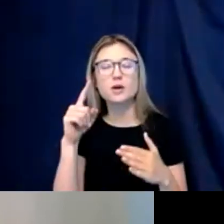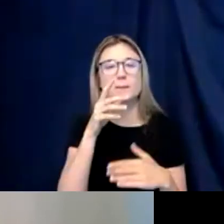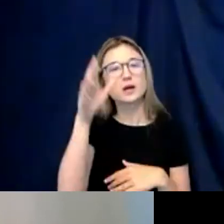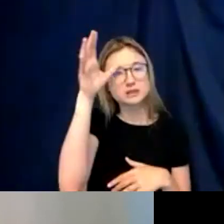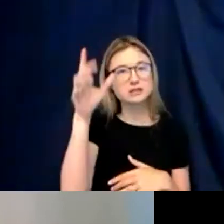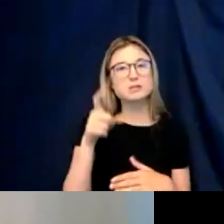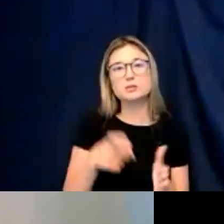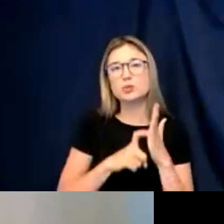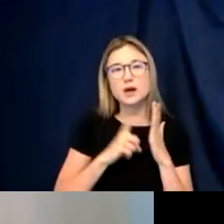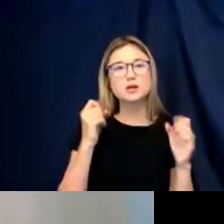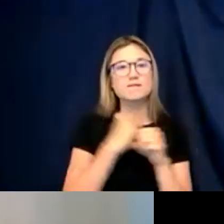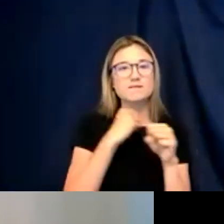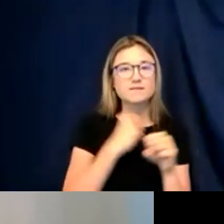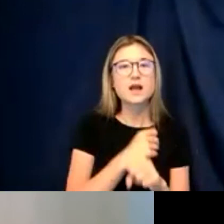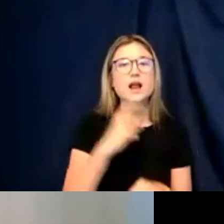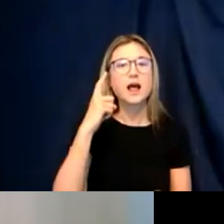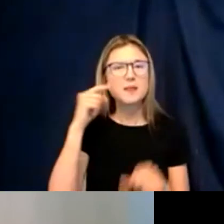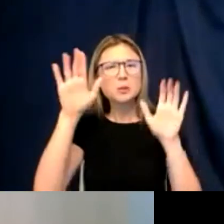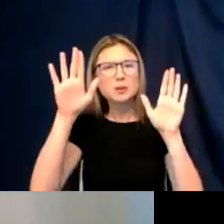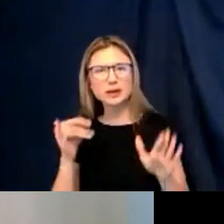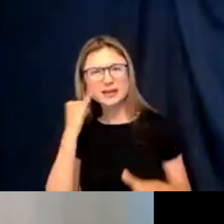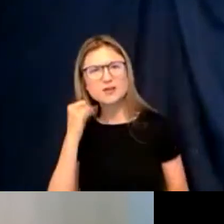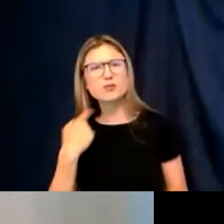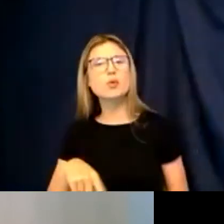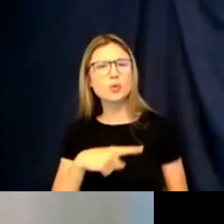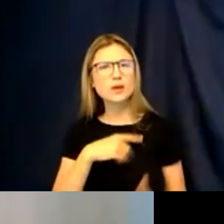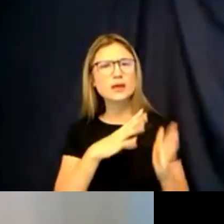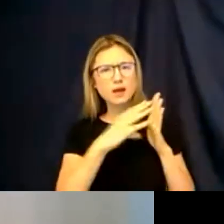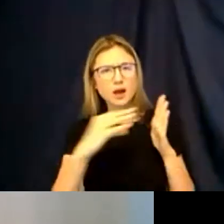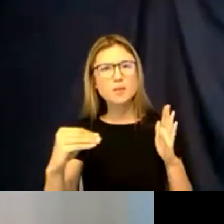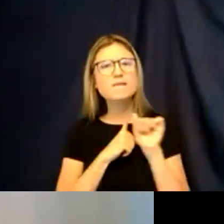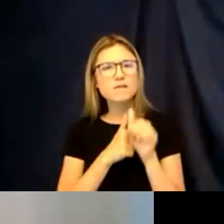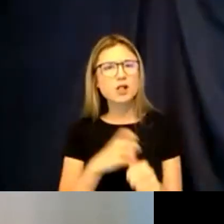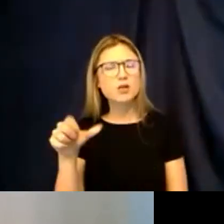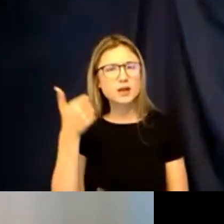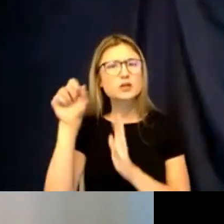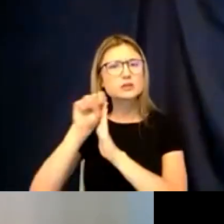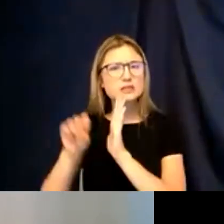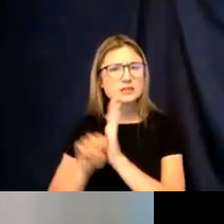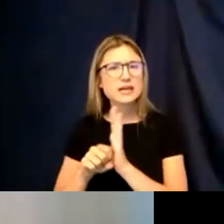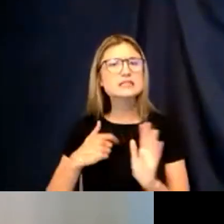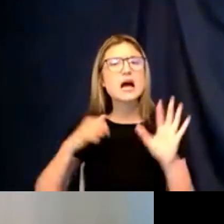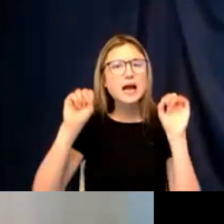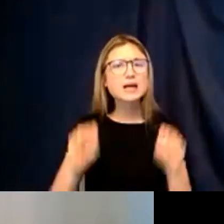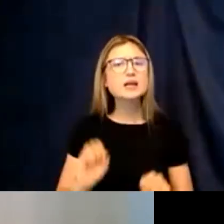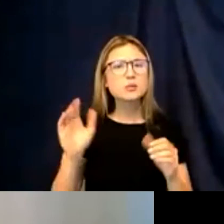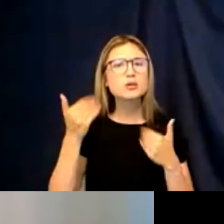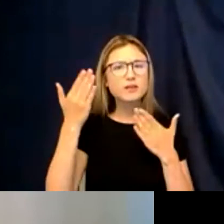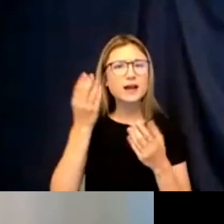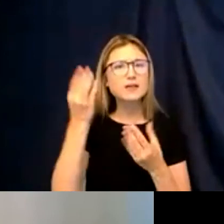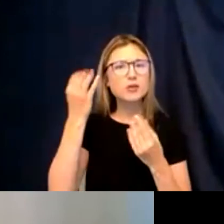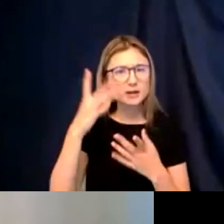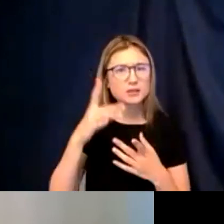if we do something along the lines, and I can actually provide the information of all the different states that have